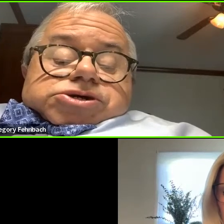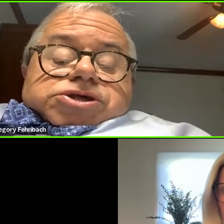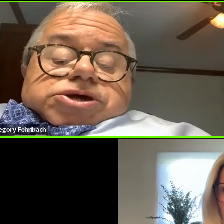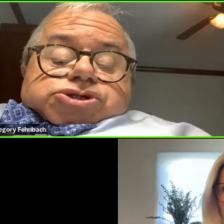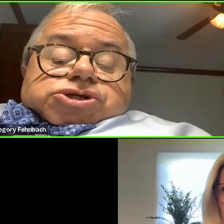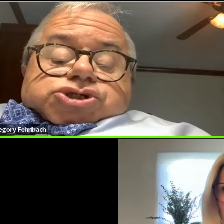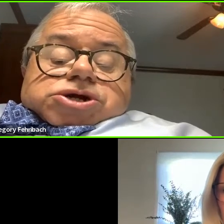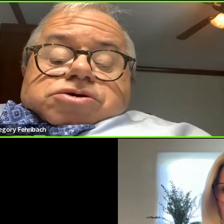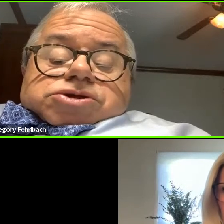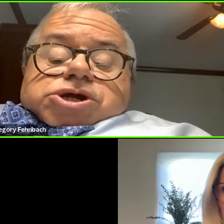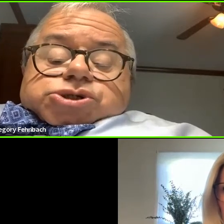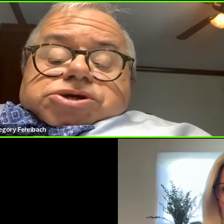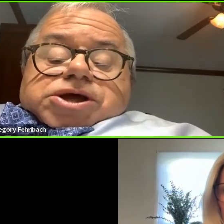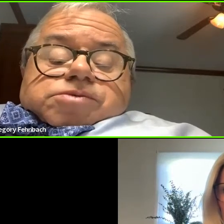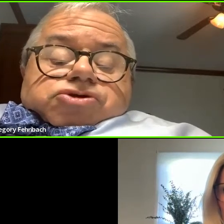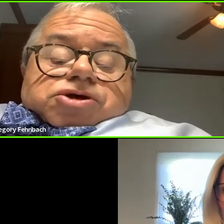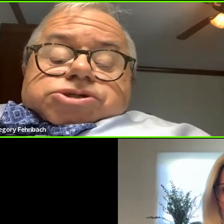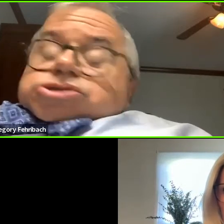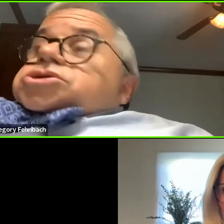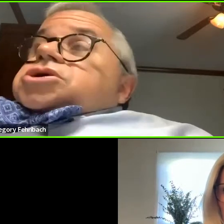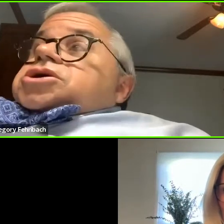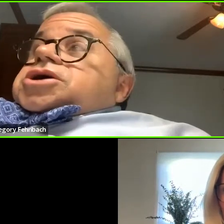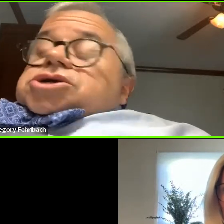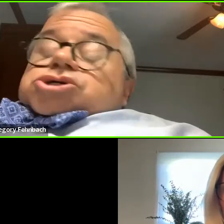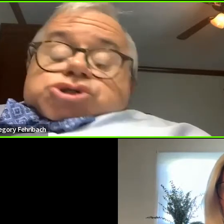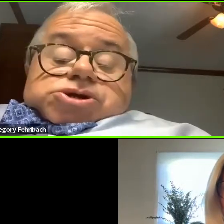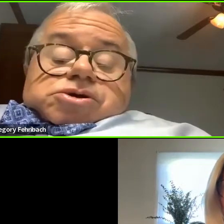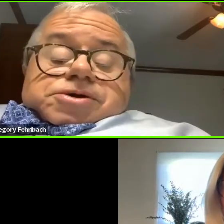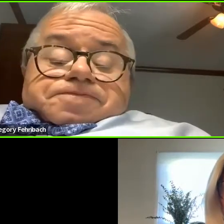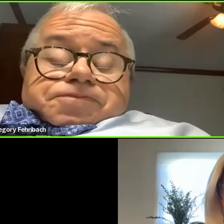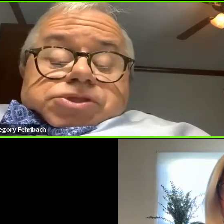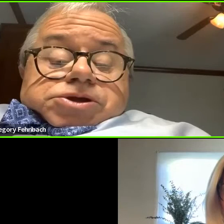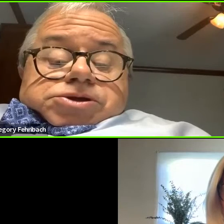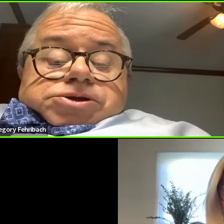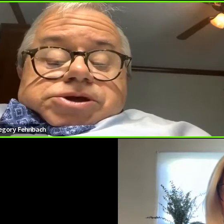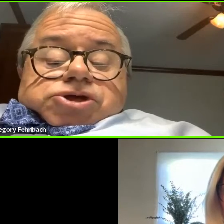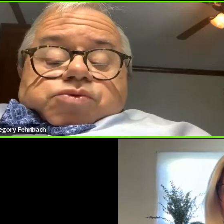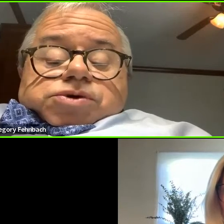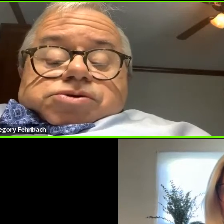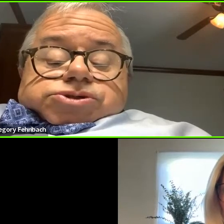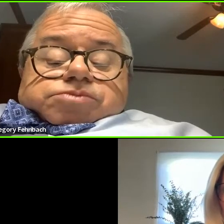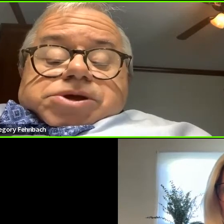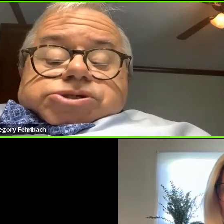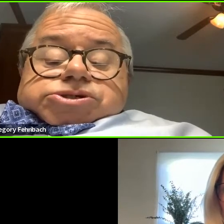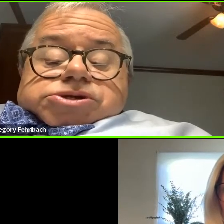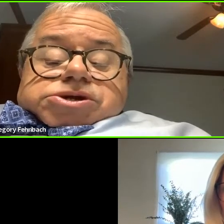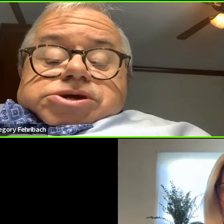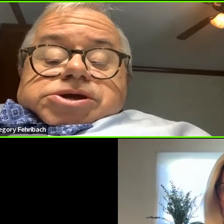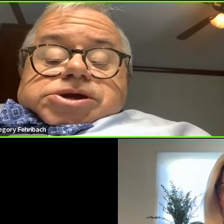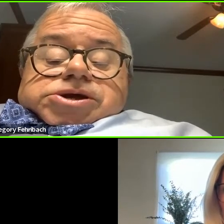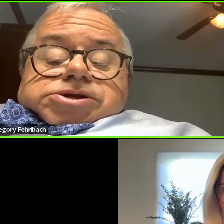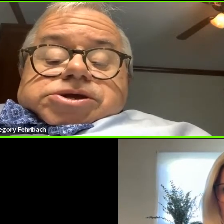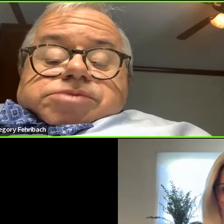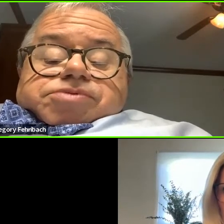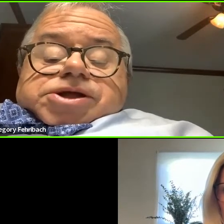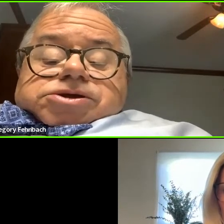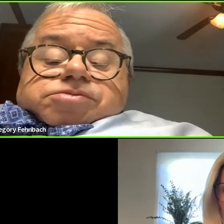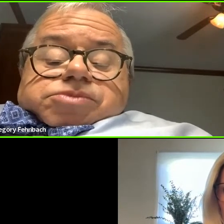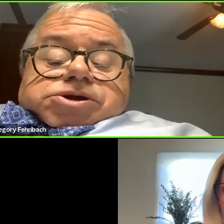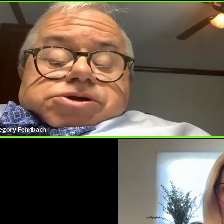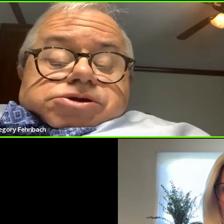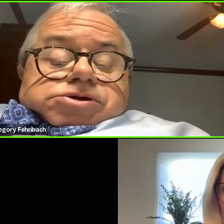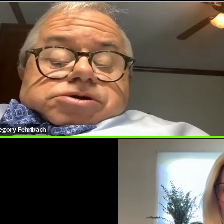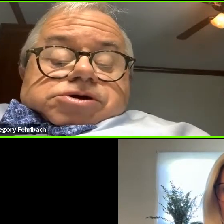She is the chair of the National Academy of Sciences and Engineering, as well as Medicine and the